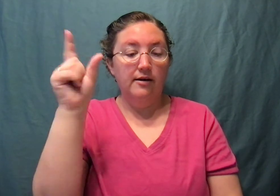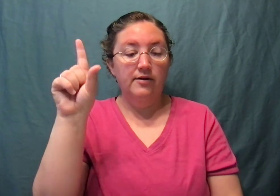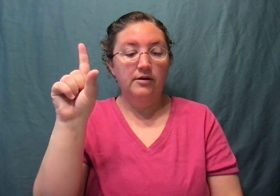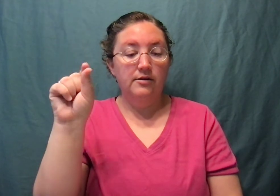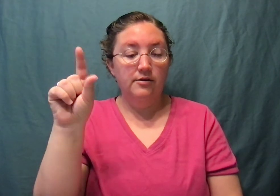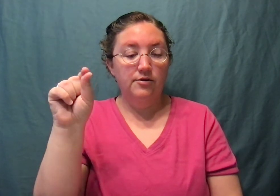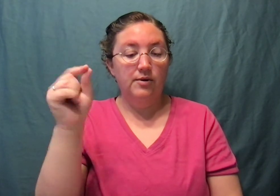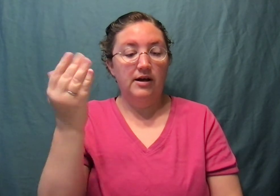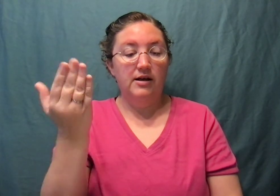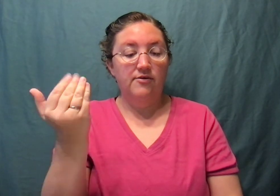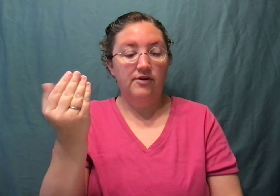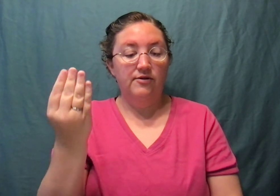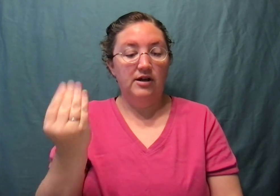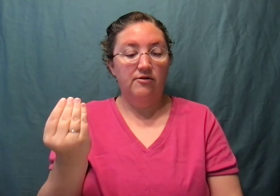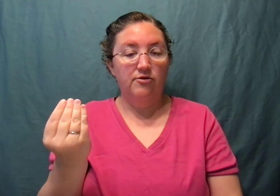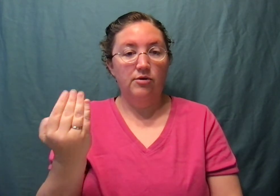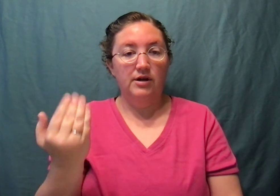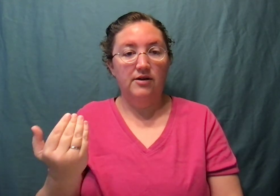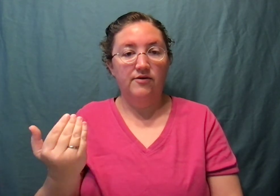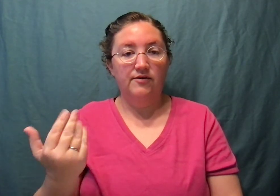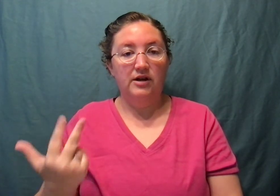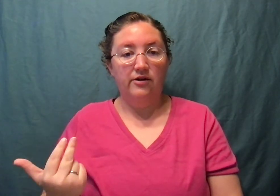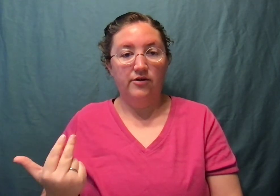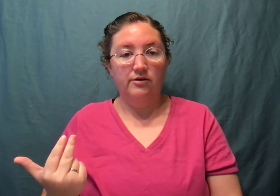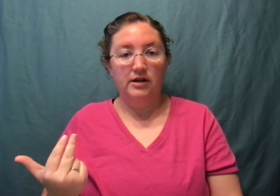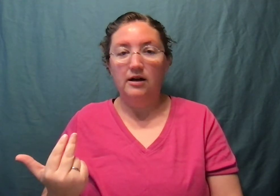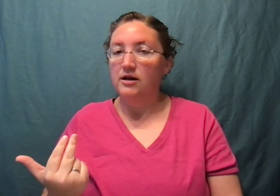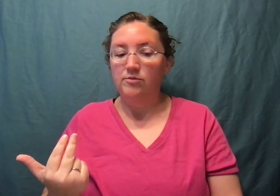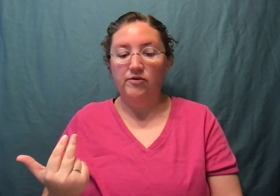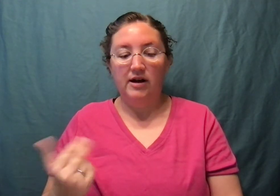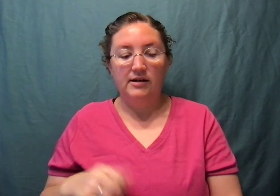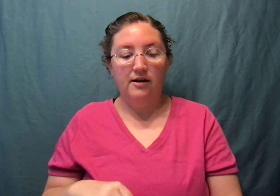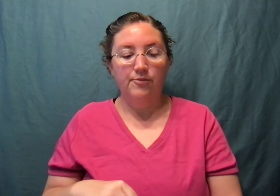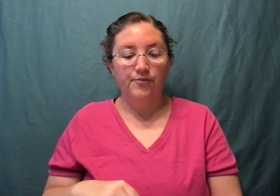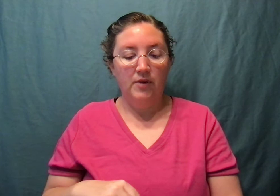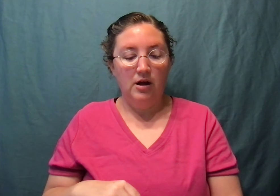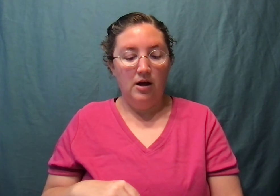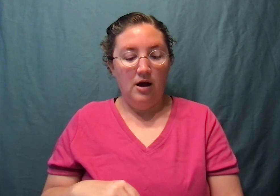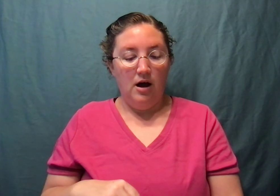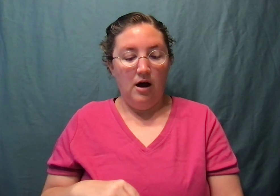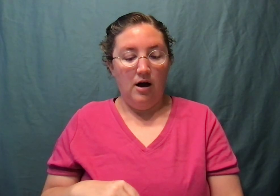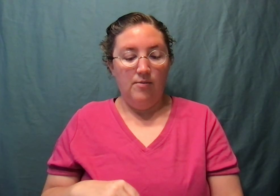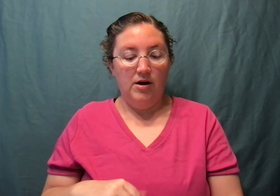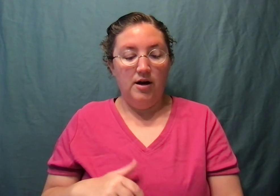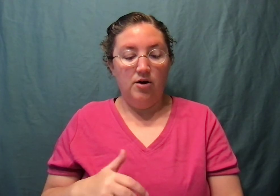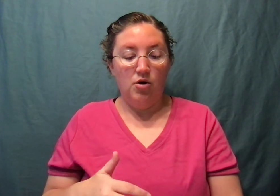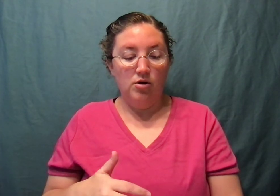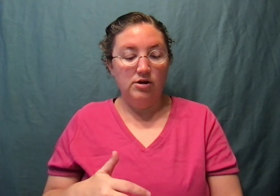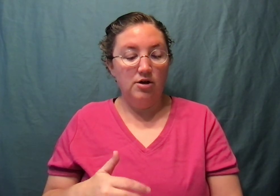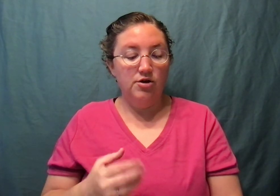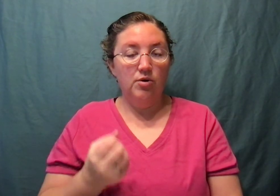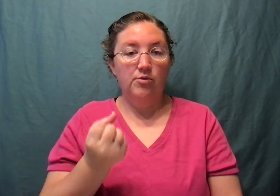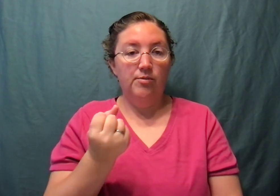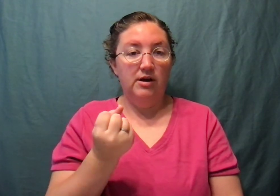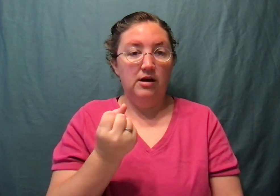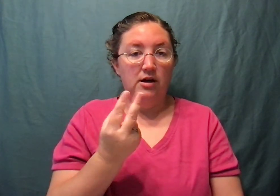11, 20, 15, 14, 15, 13. I just moved that down. And a horizontal one would be